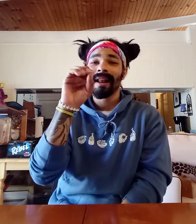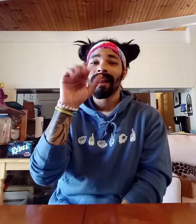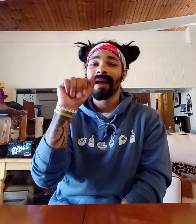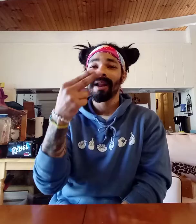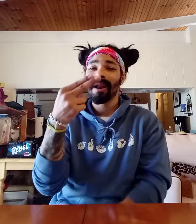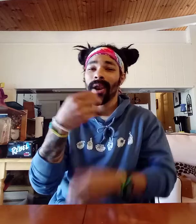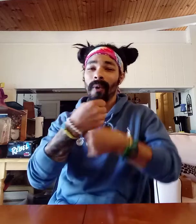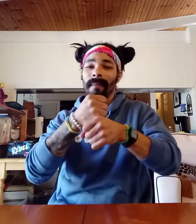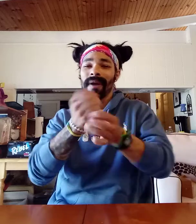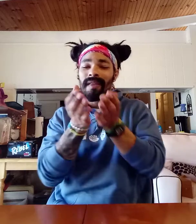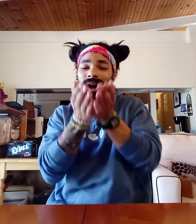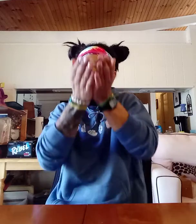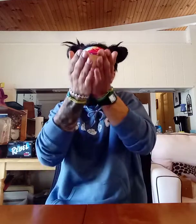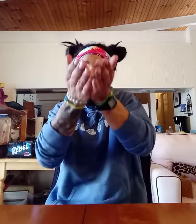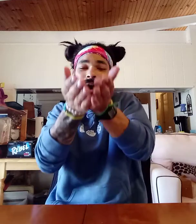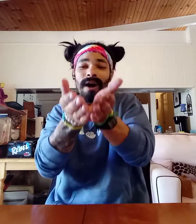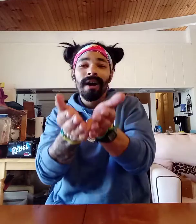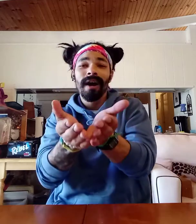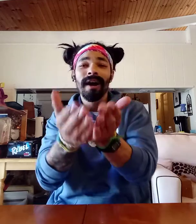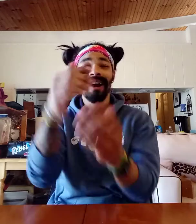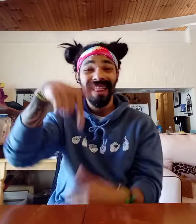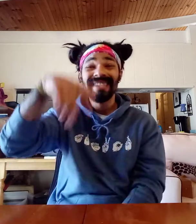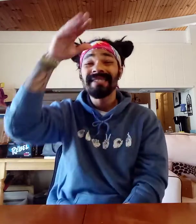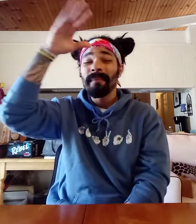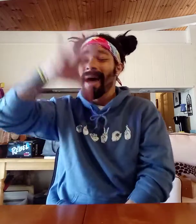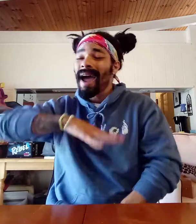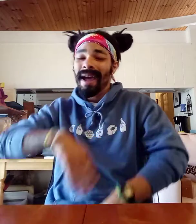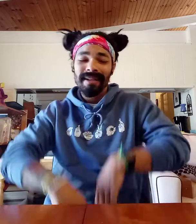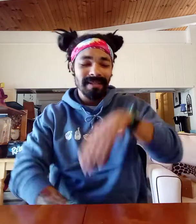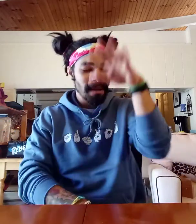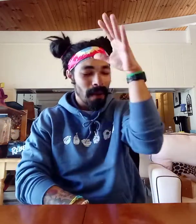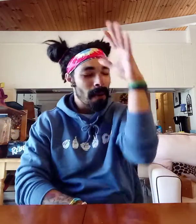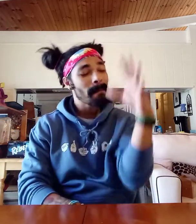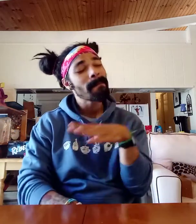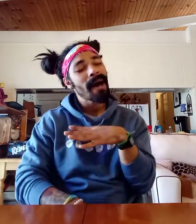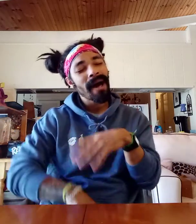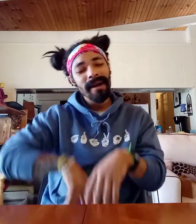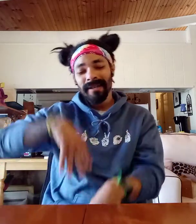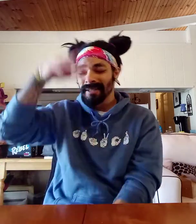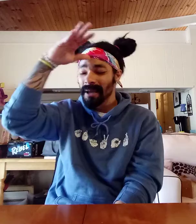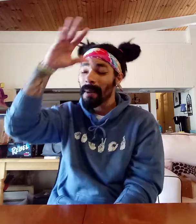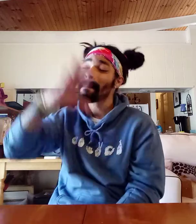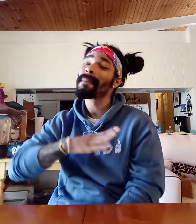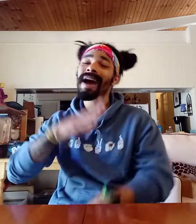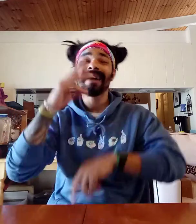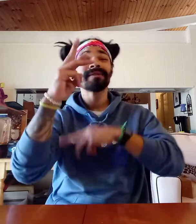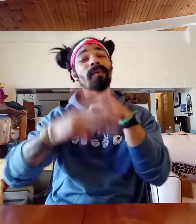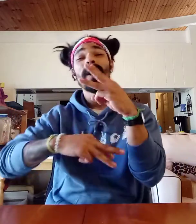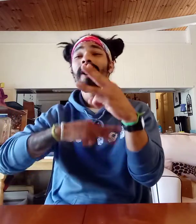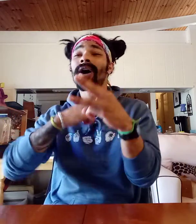Like Noah made the ark This is a man's, man's, man's world